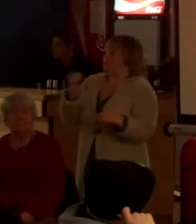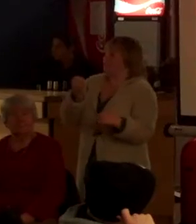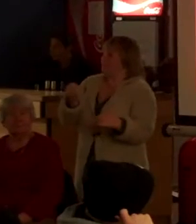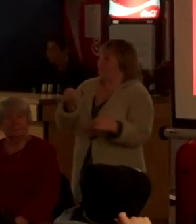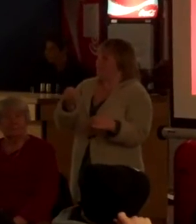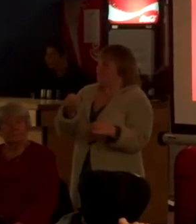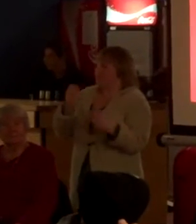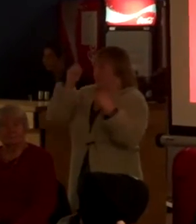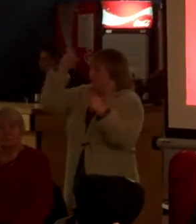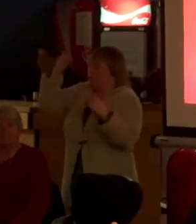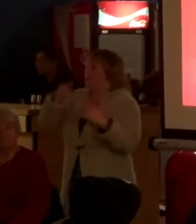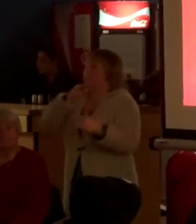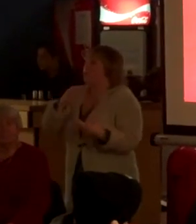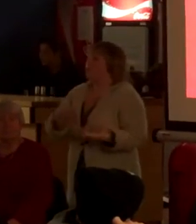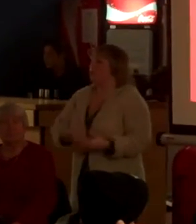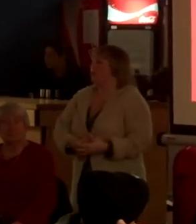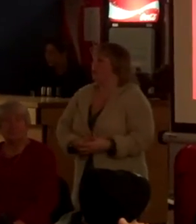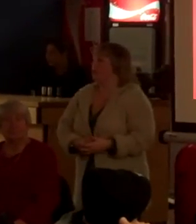Now,